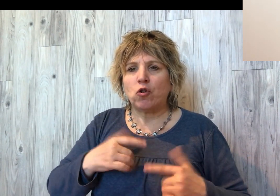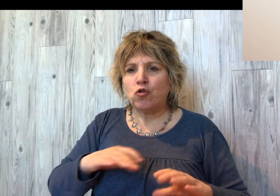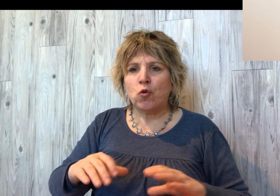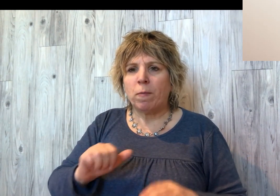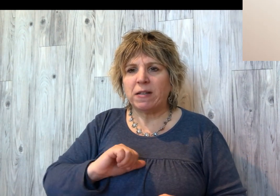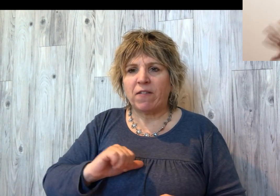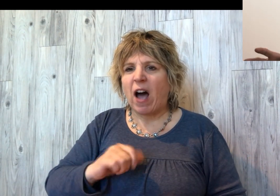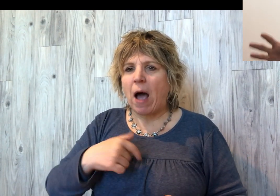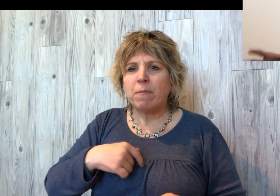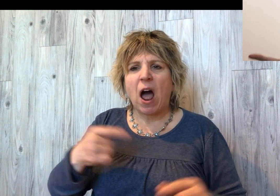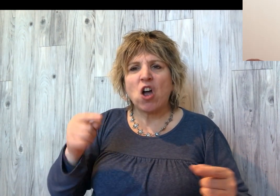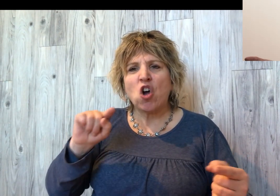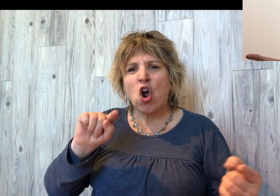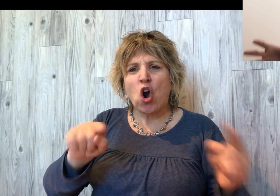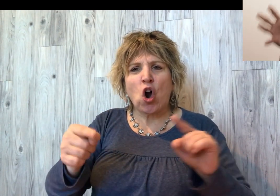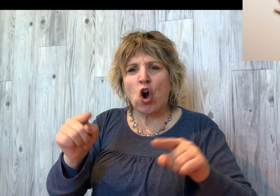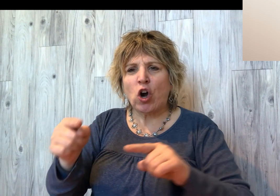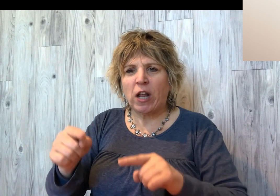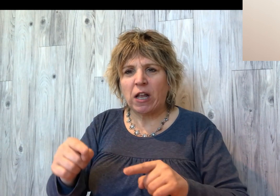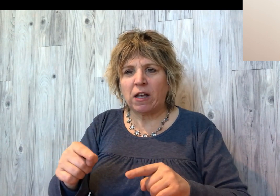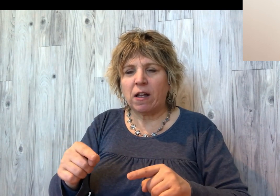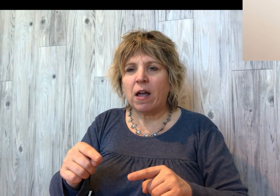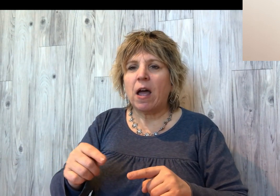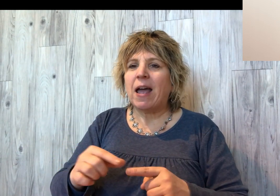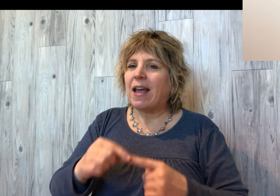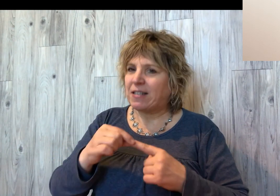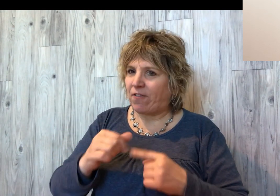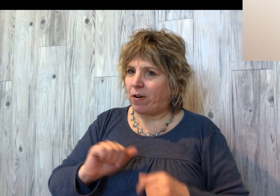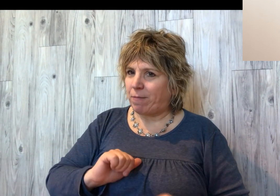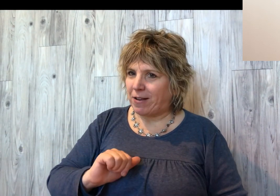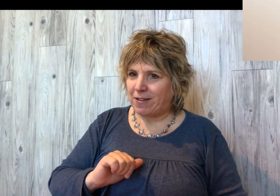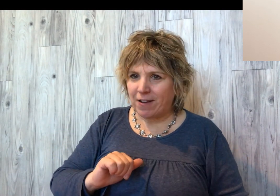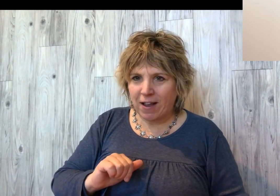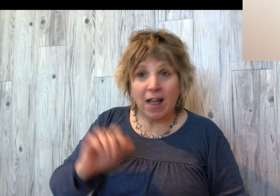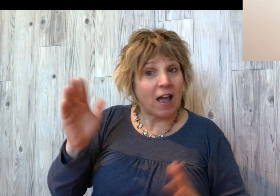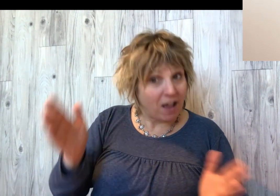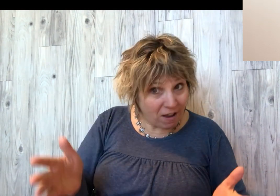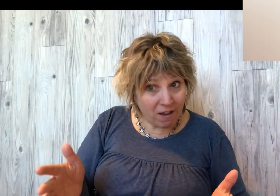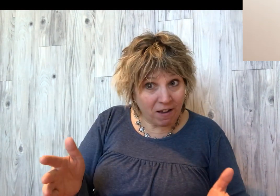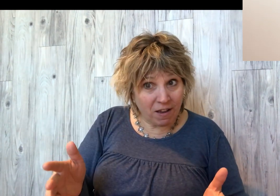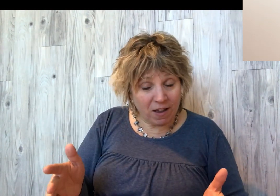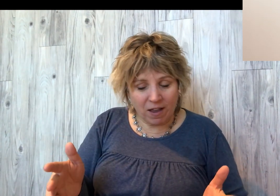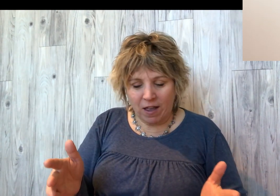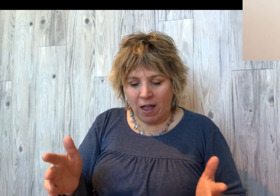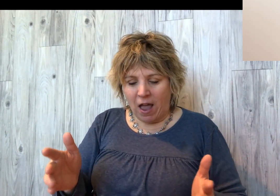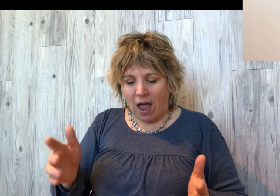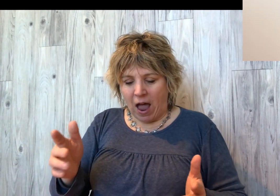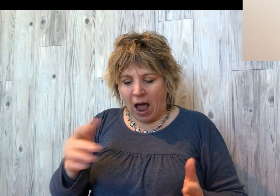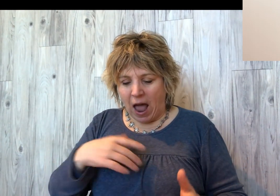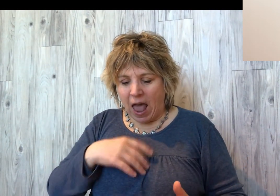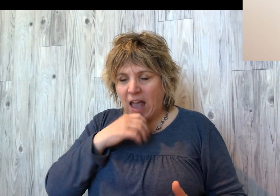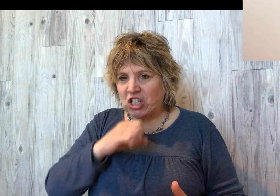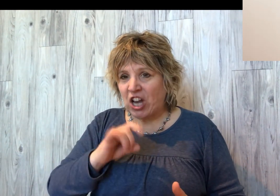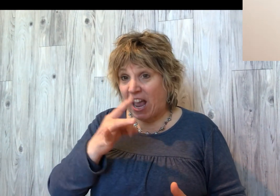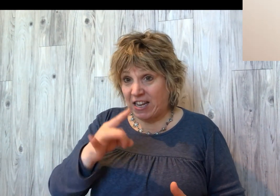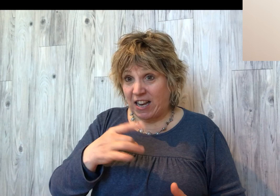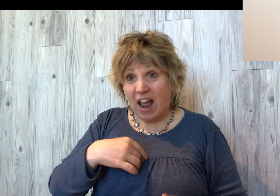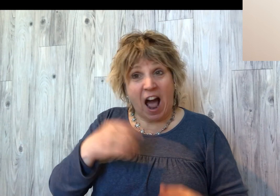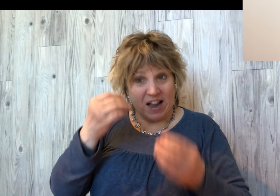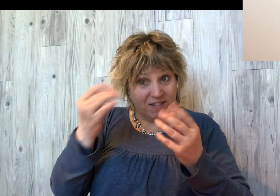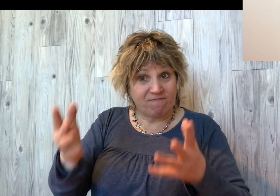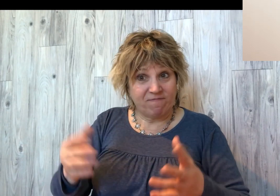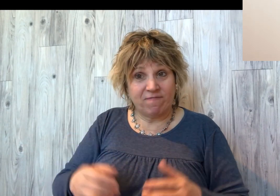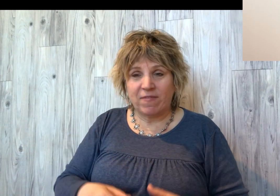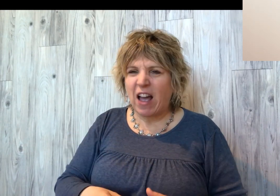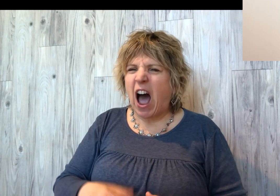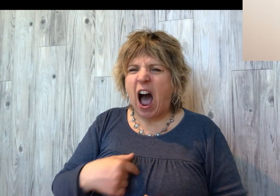Besides, I'm not hurting anybody but myself. Have you ever? I said that at age 18